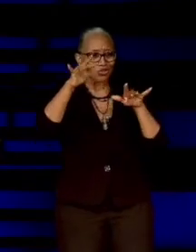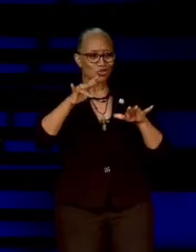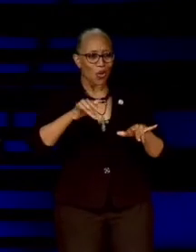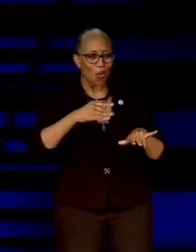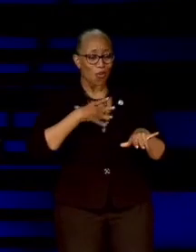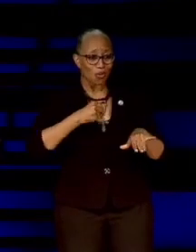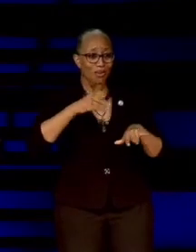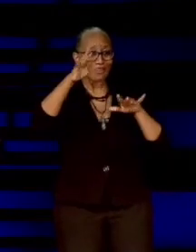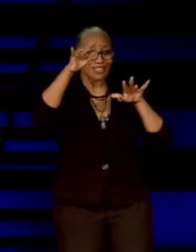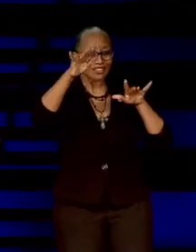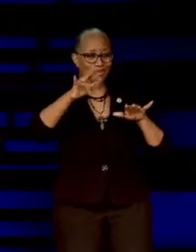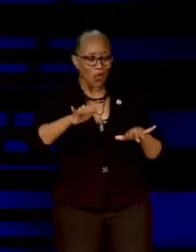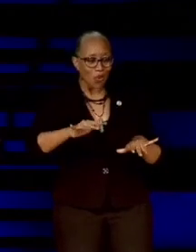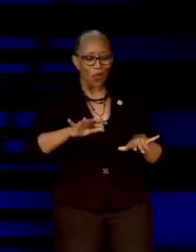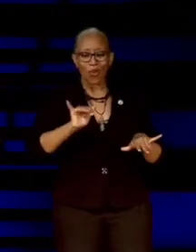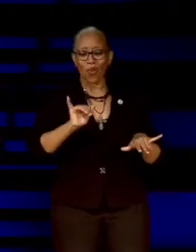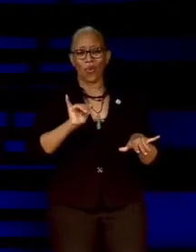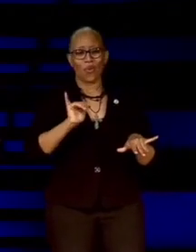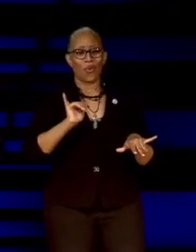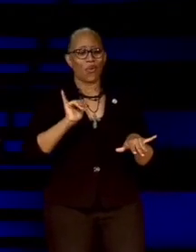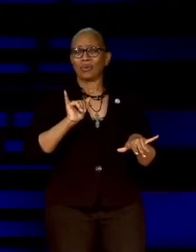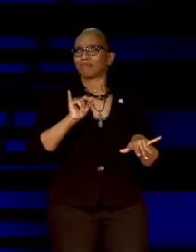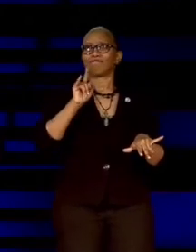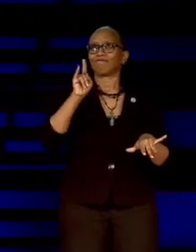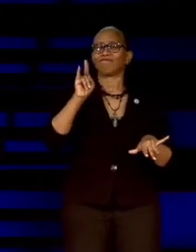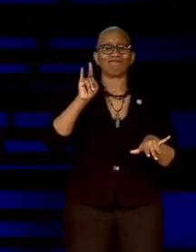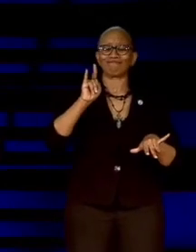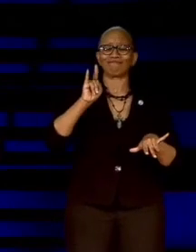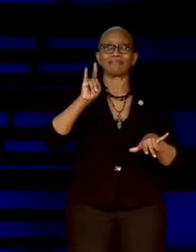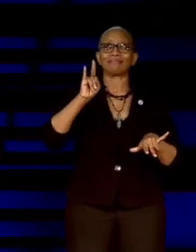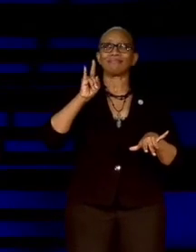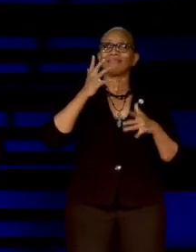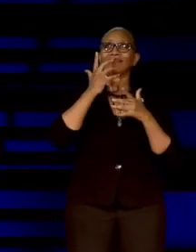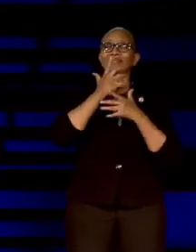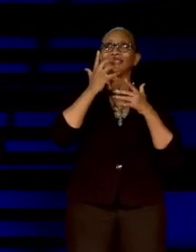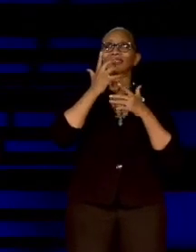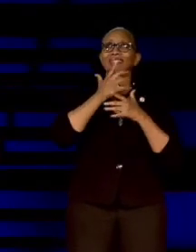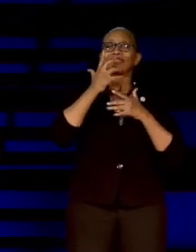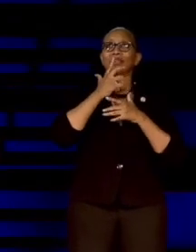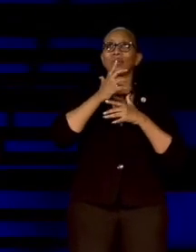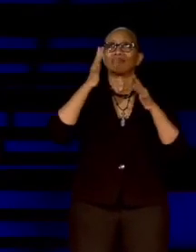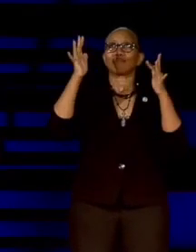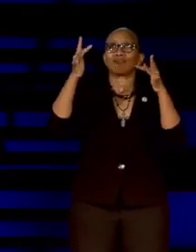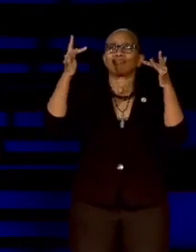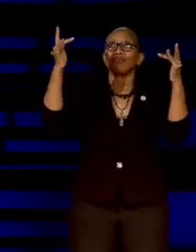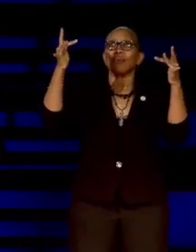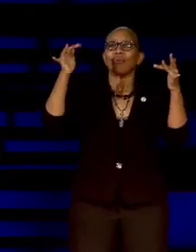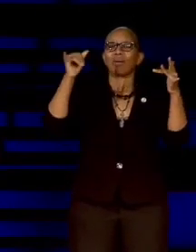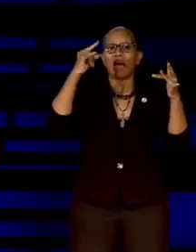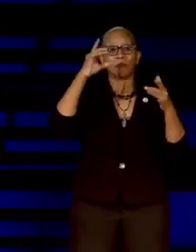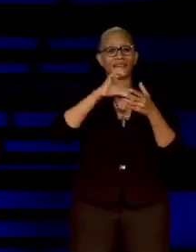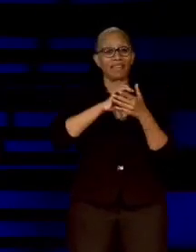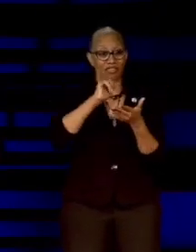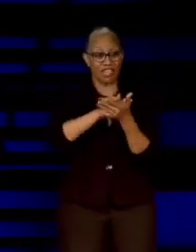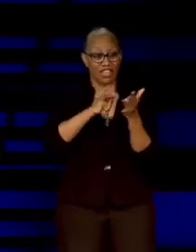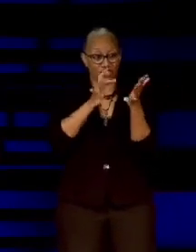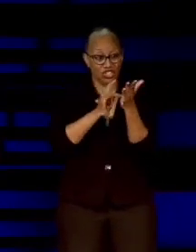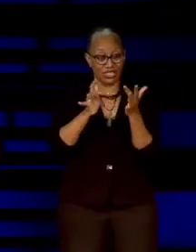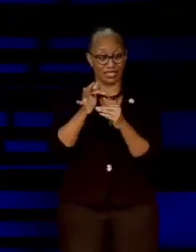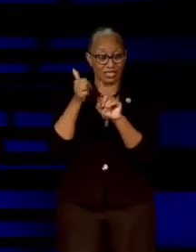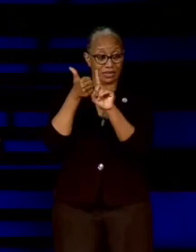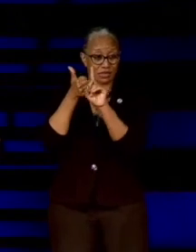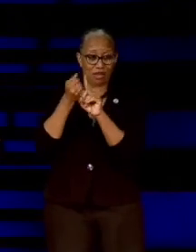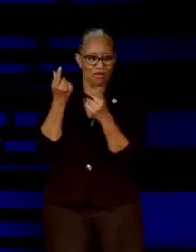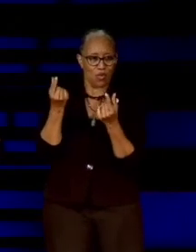Snow white fullness. And I just believe that whatever Jesus